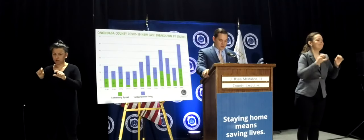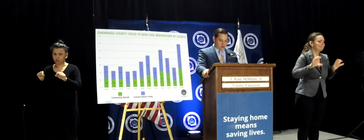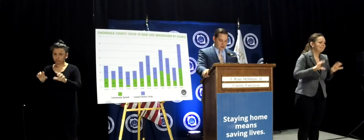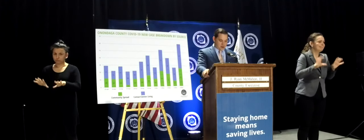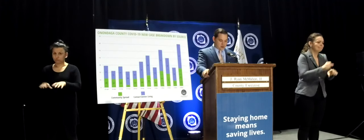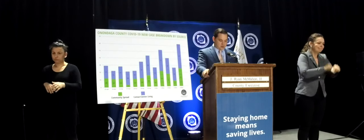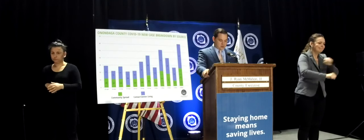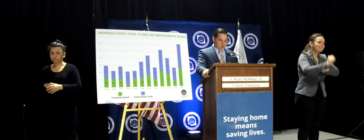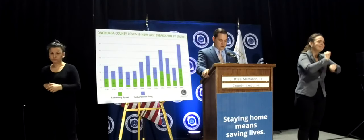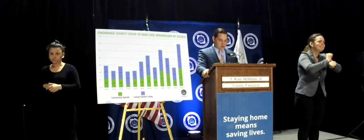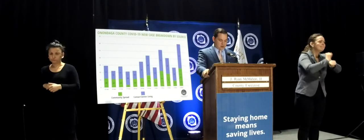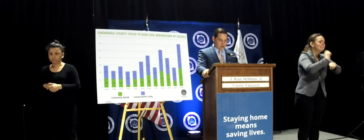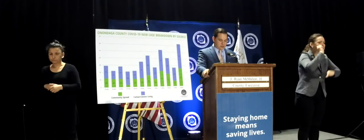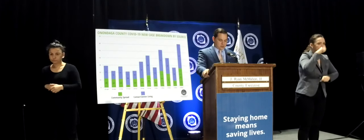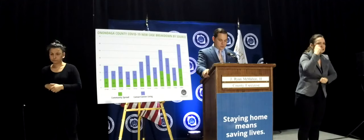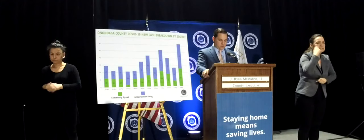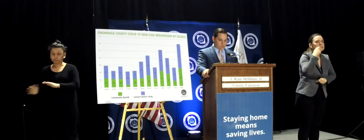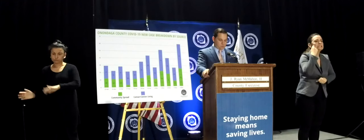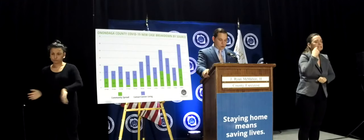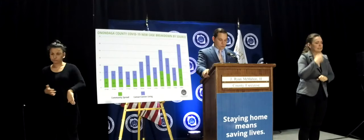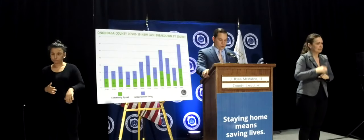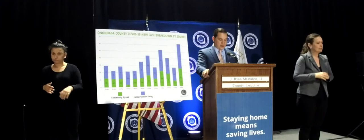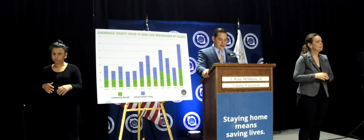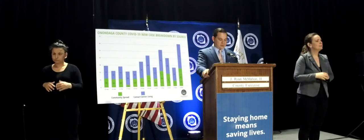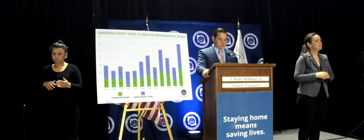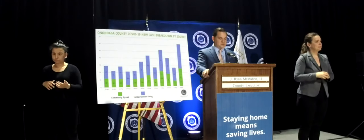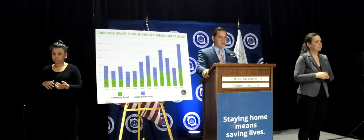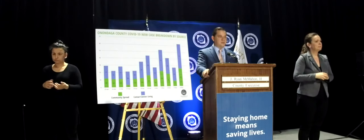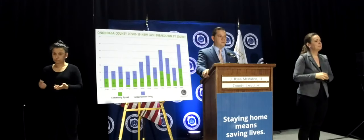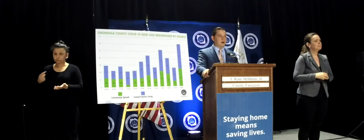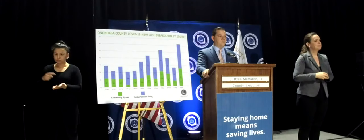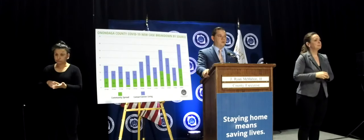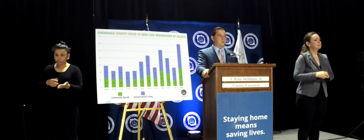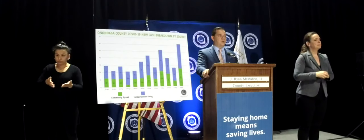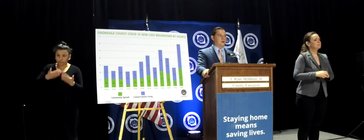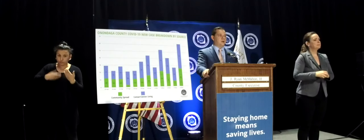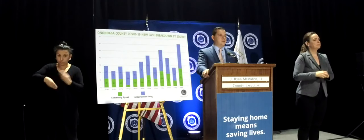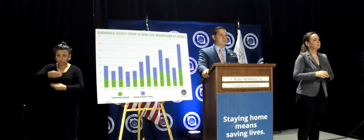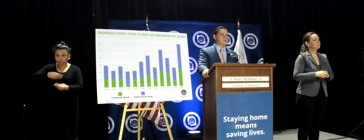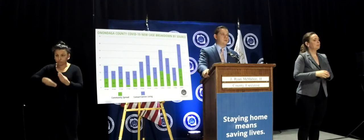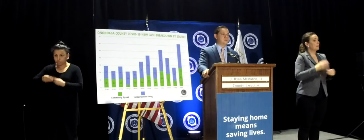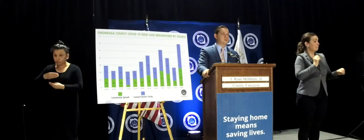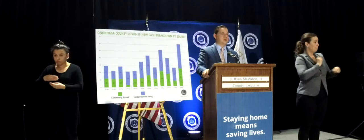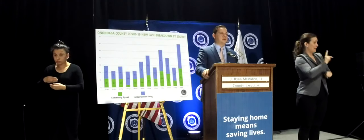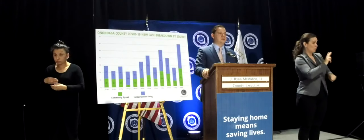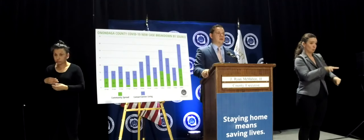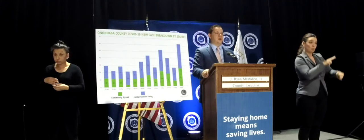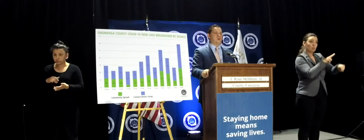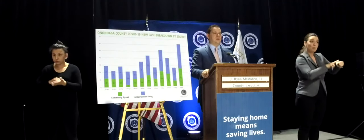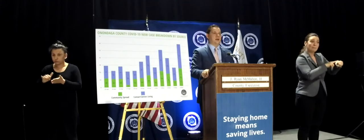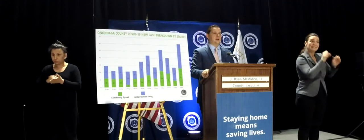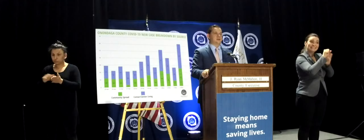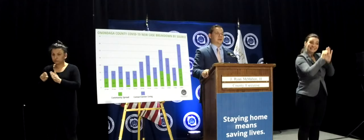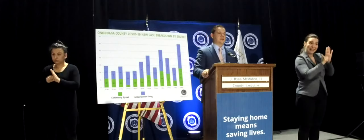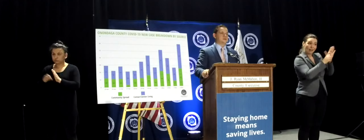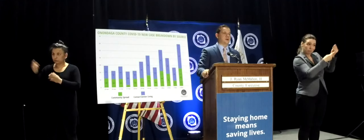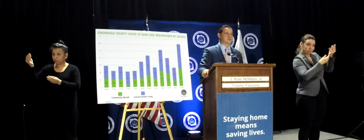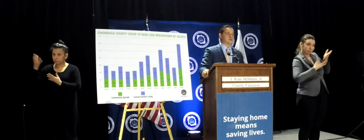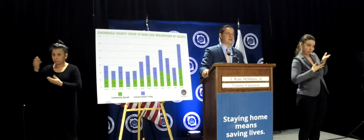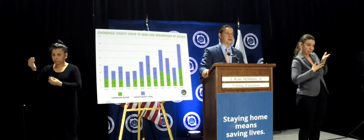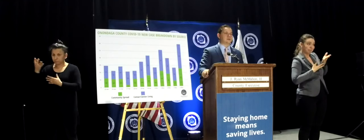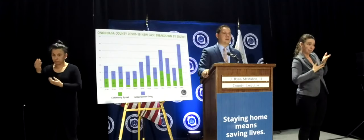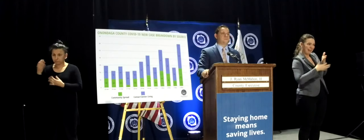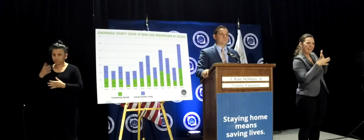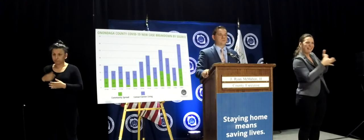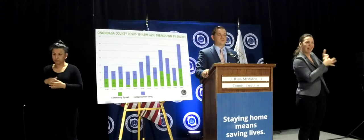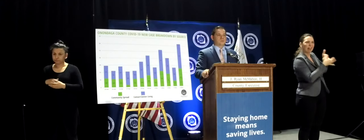Restart, again, more and more guidance from the state, helpful. I was on a call with all the county executives across the